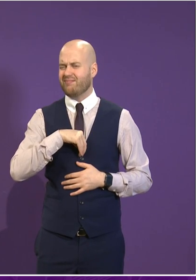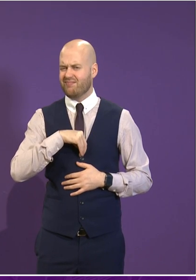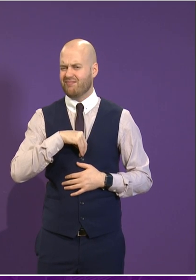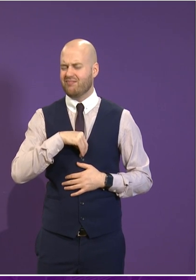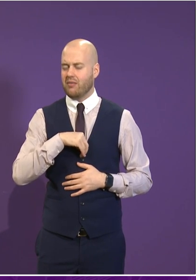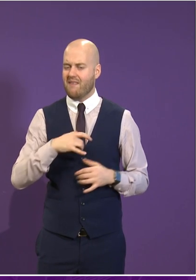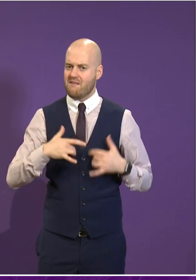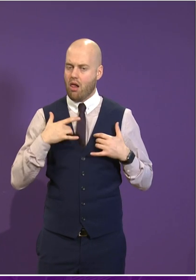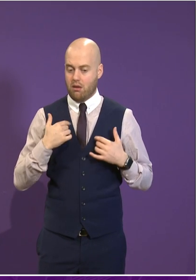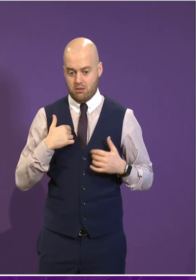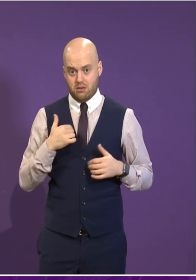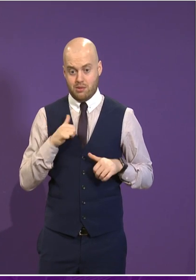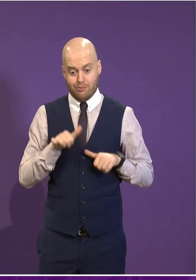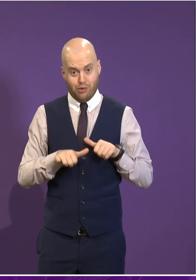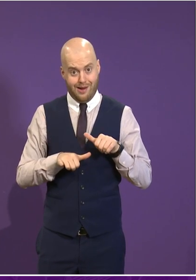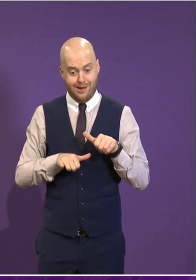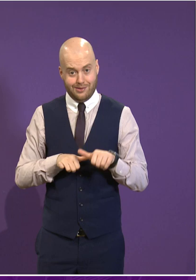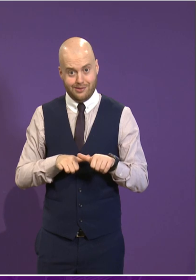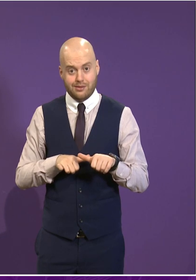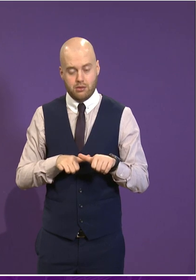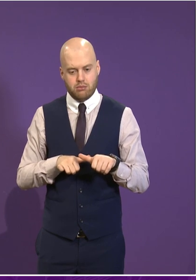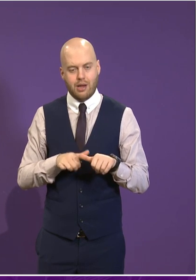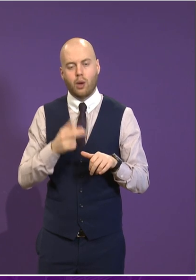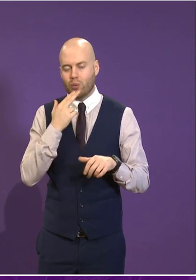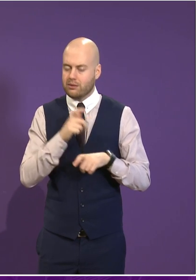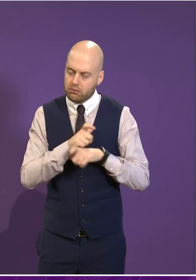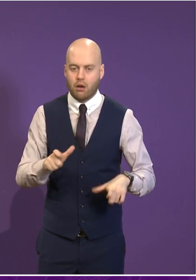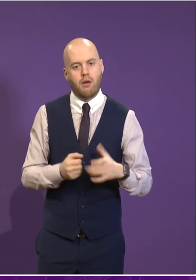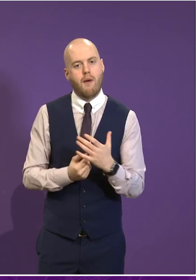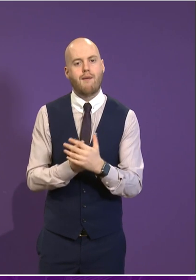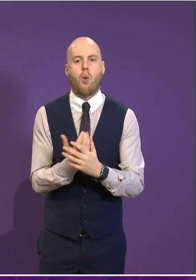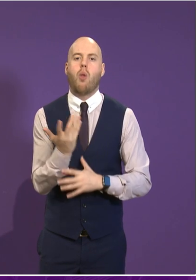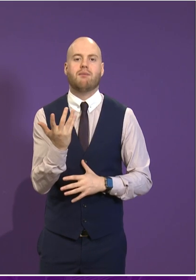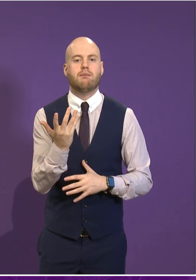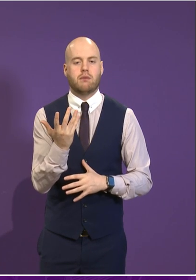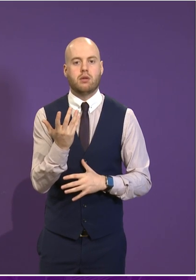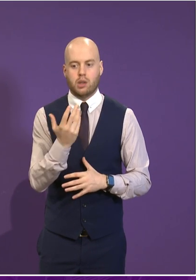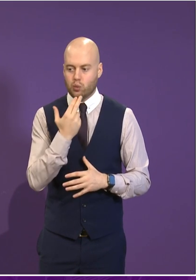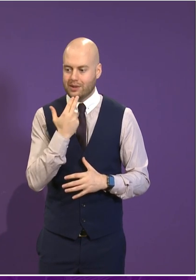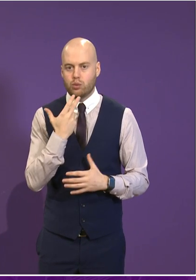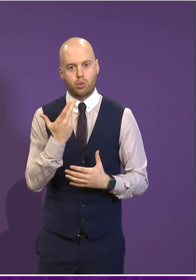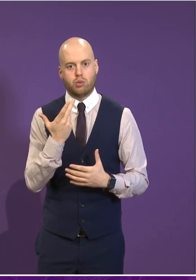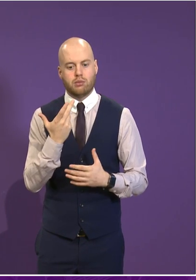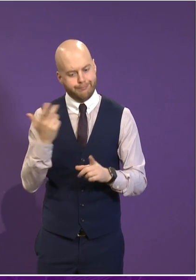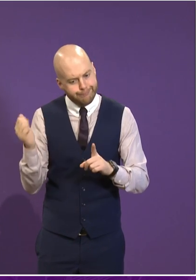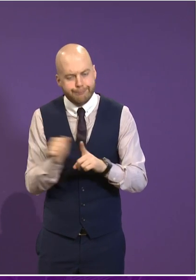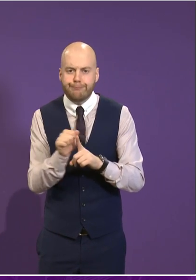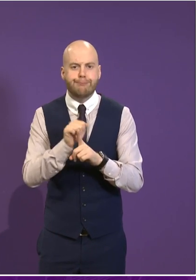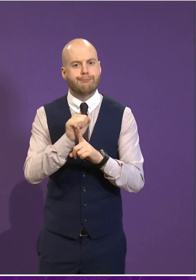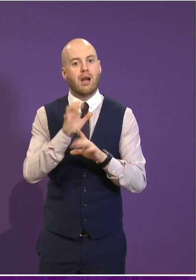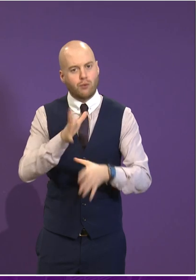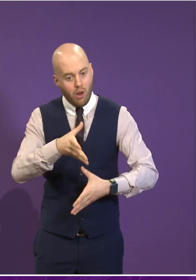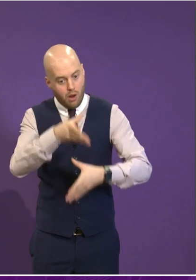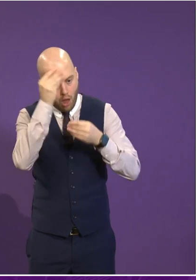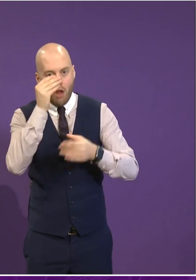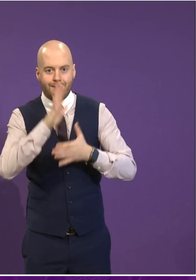we progress, that, you know, it's a process that has to evolve, it has to be refined, and we have to learn from